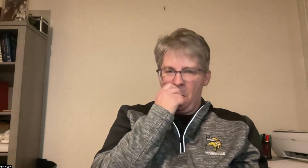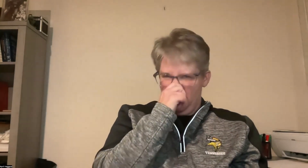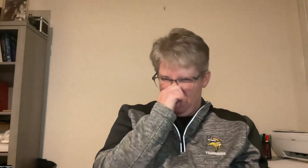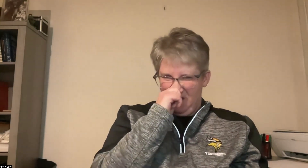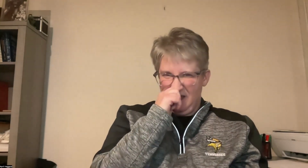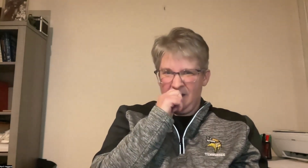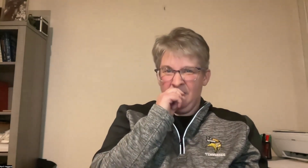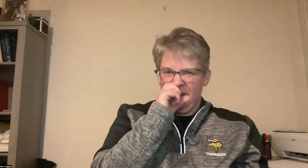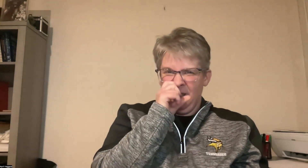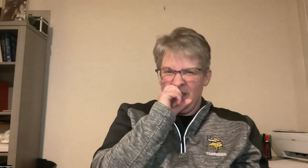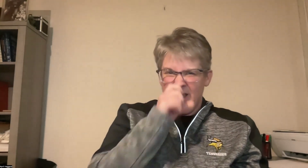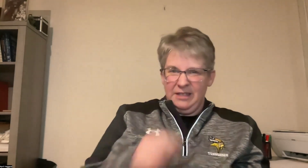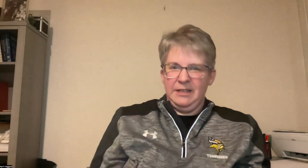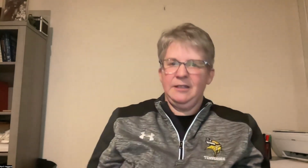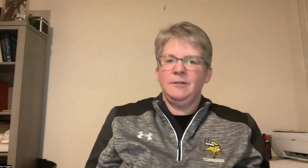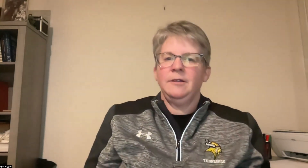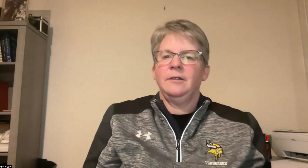if we want to renovate our building.